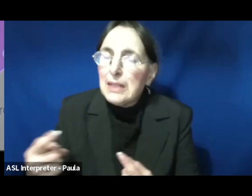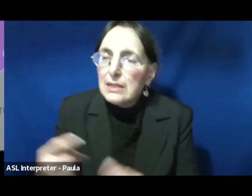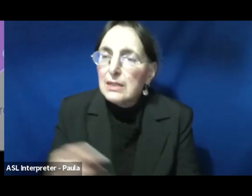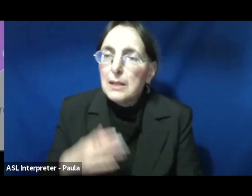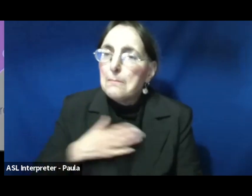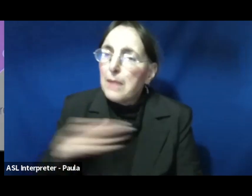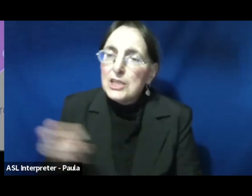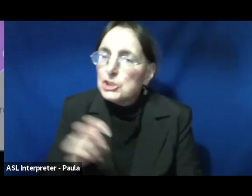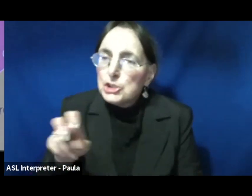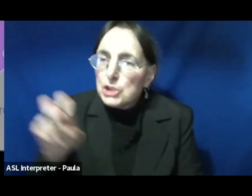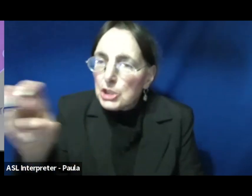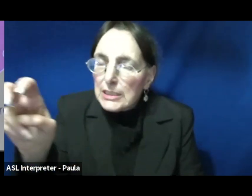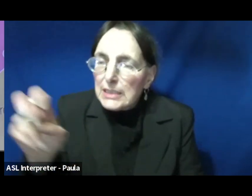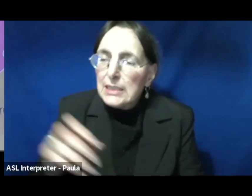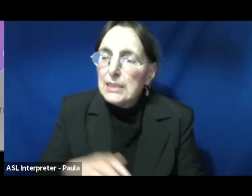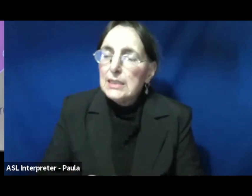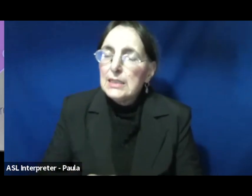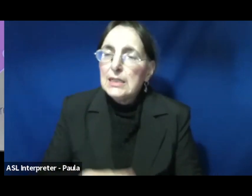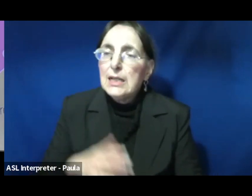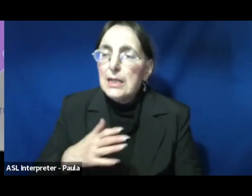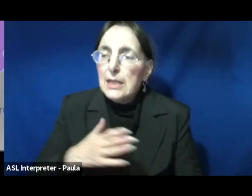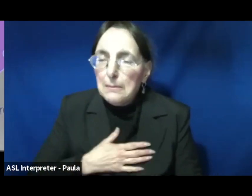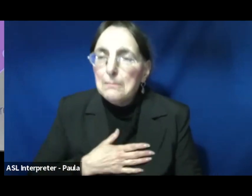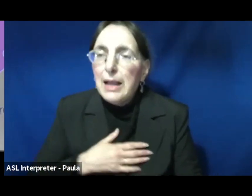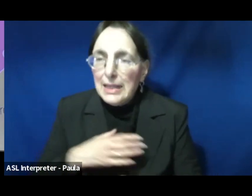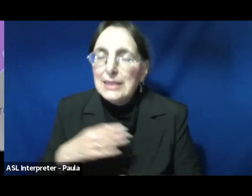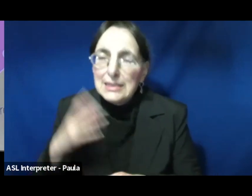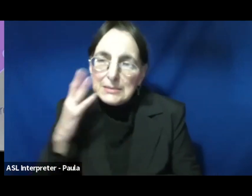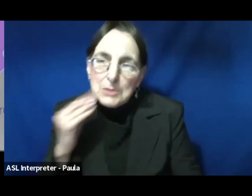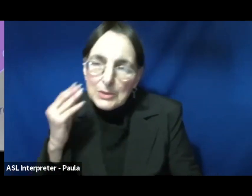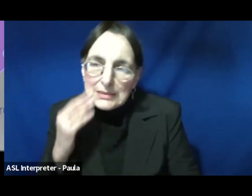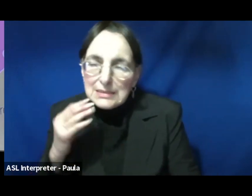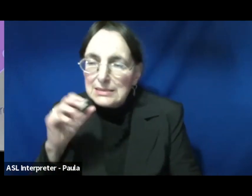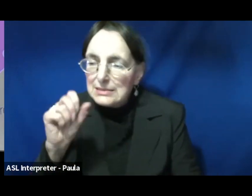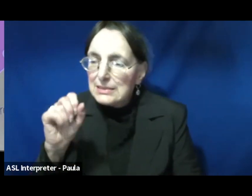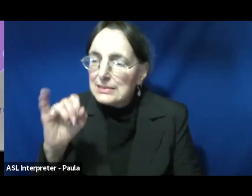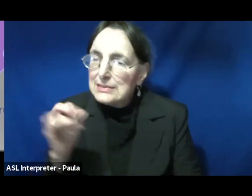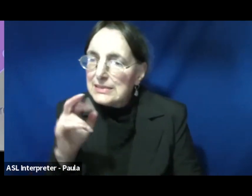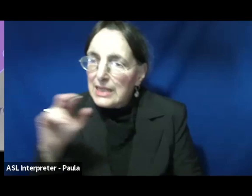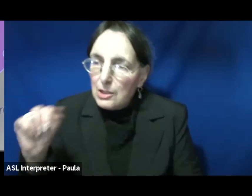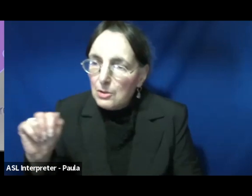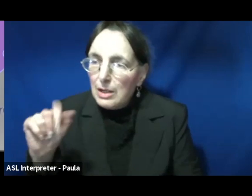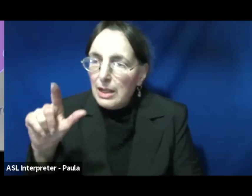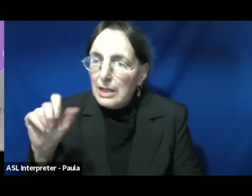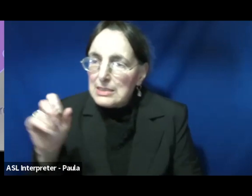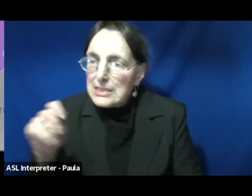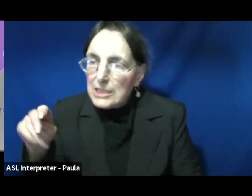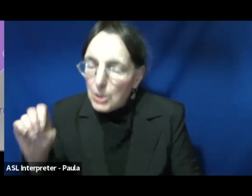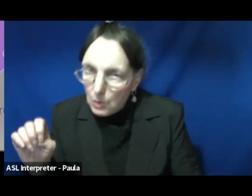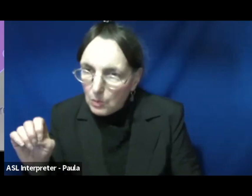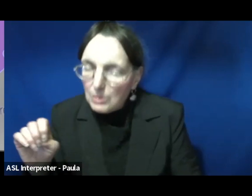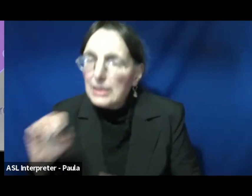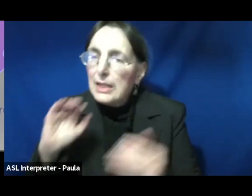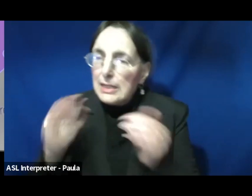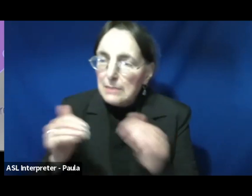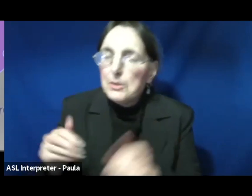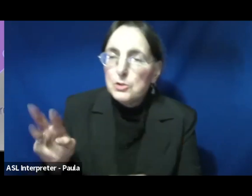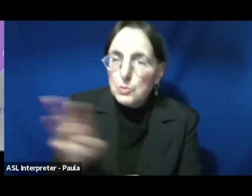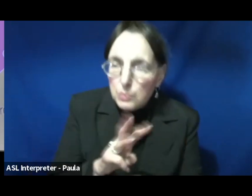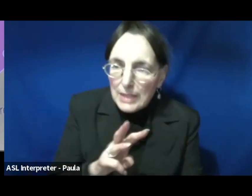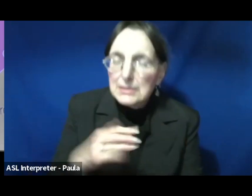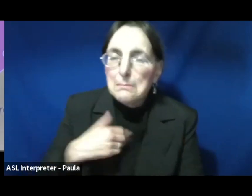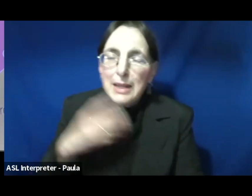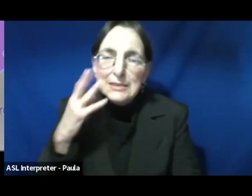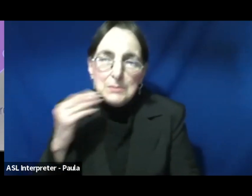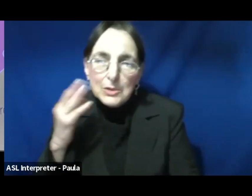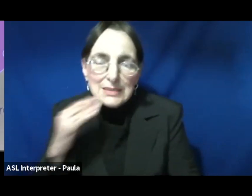My parents' experiences in Sierra Leone in the US, right? My experiences as an international student in California. I came